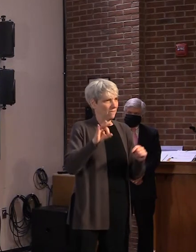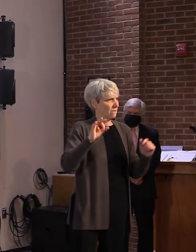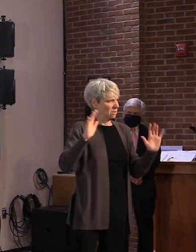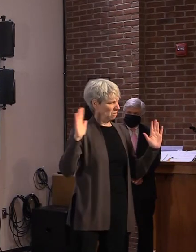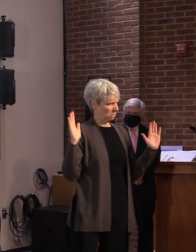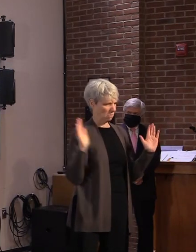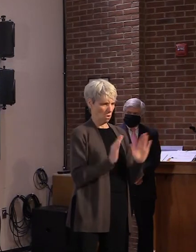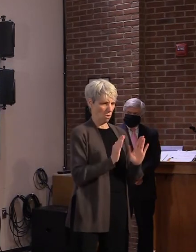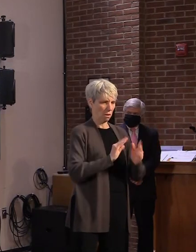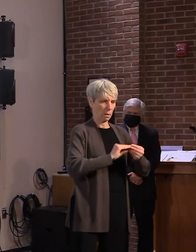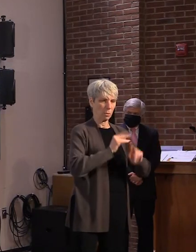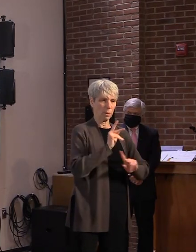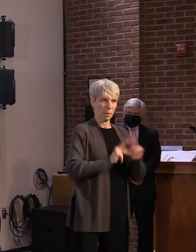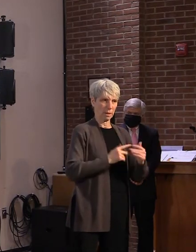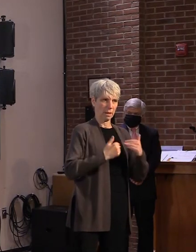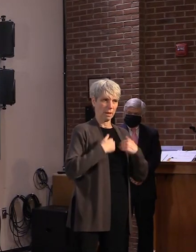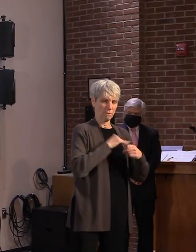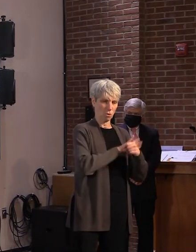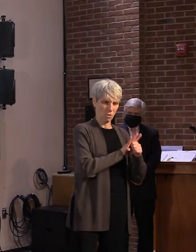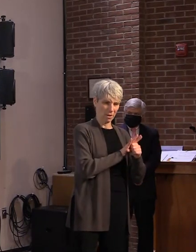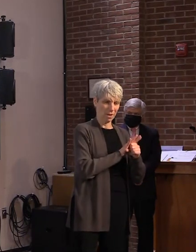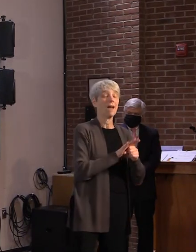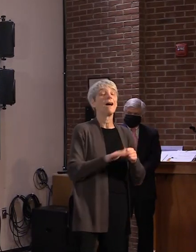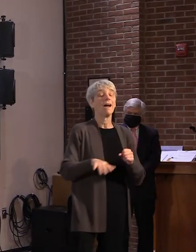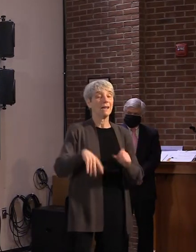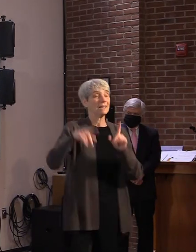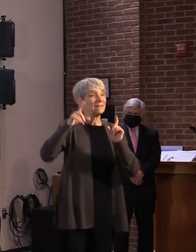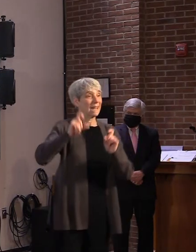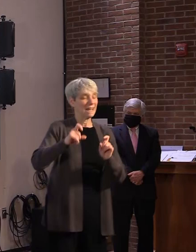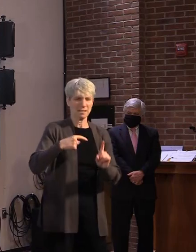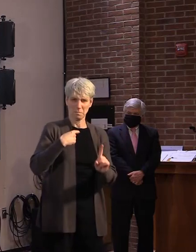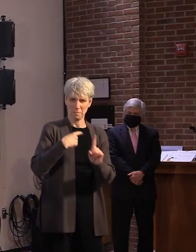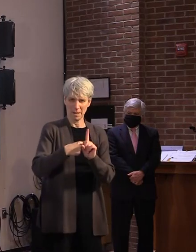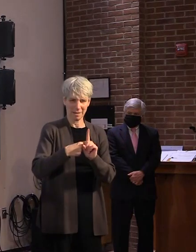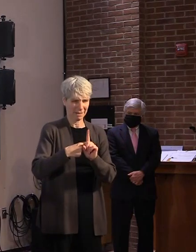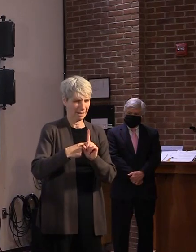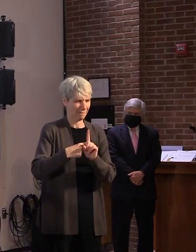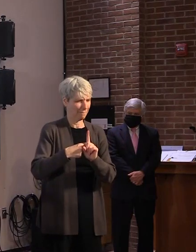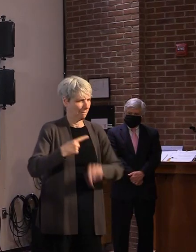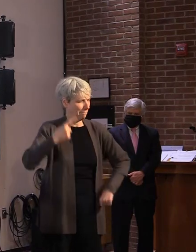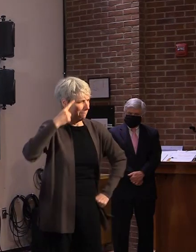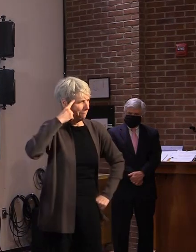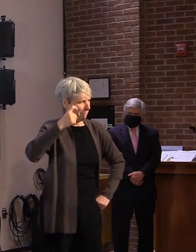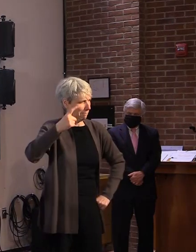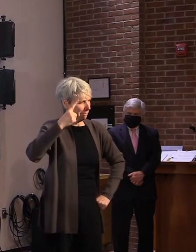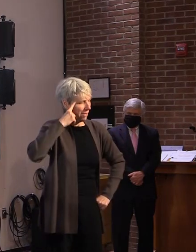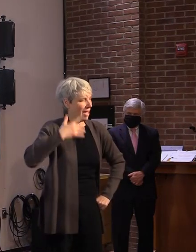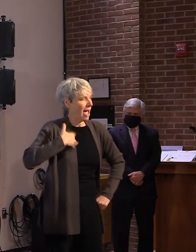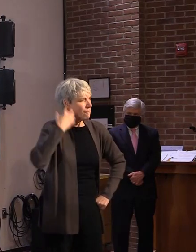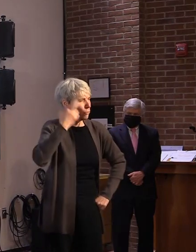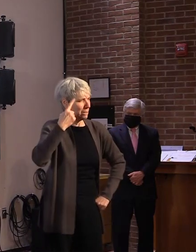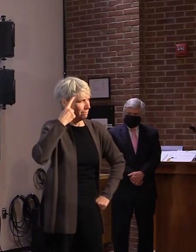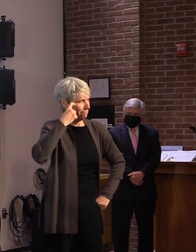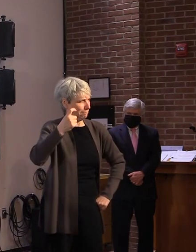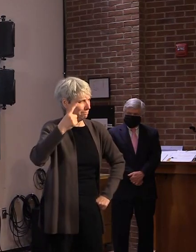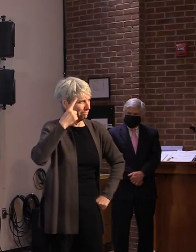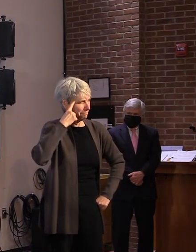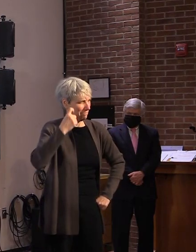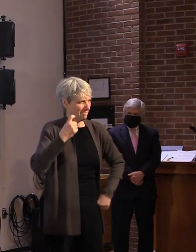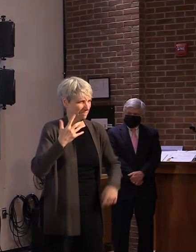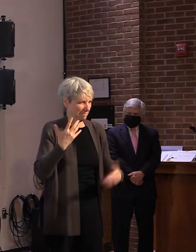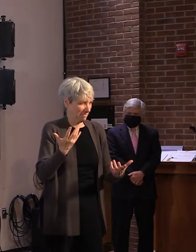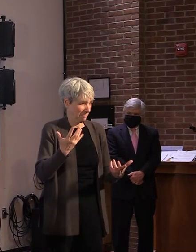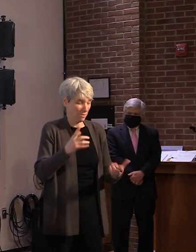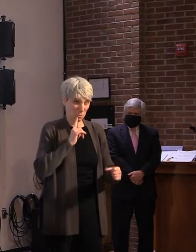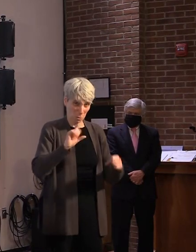lower, the likelihood that a positive test result is a true positive becomes much lower as well. So let me